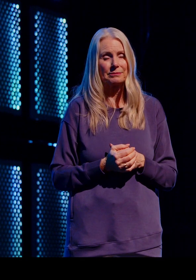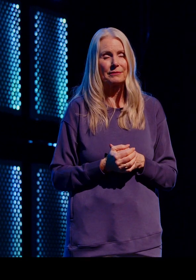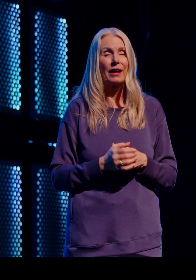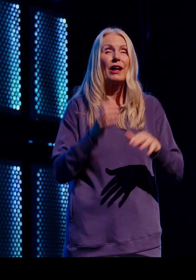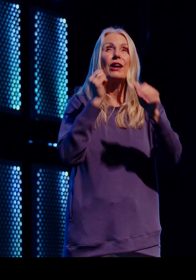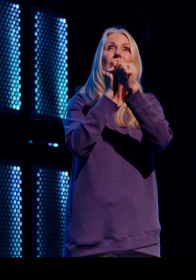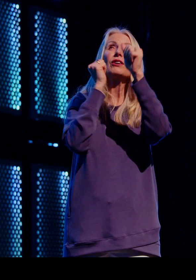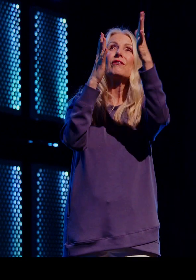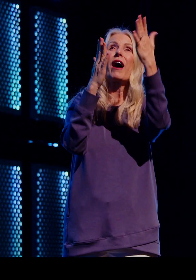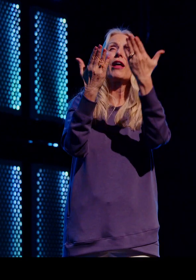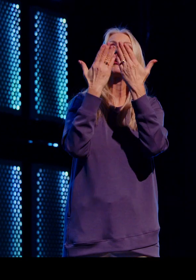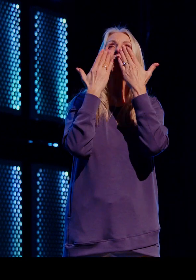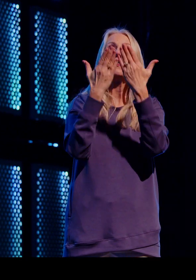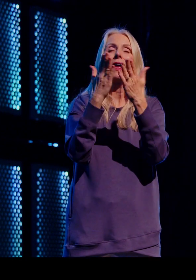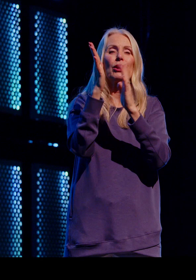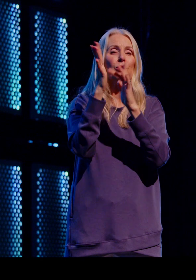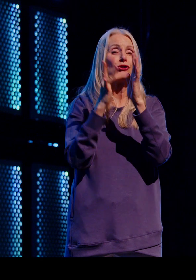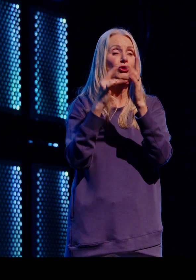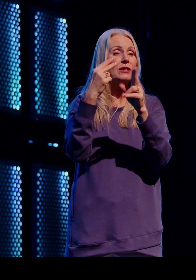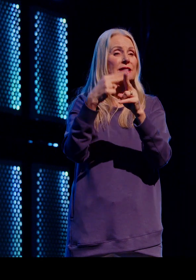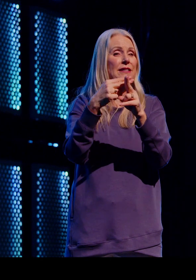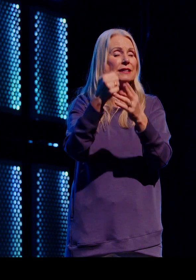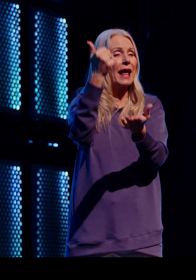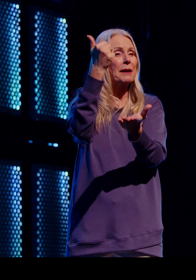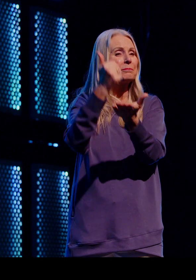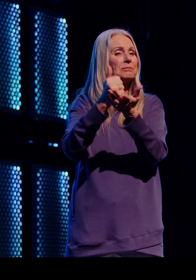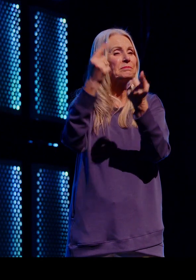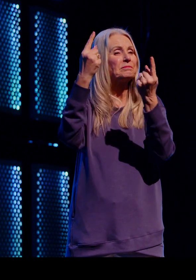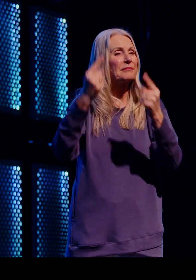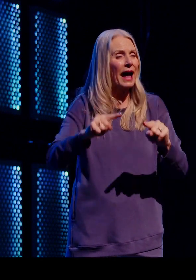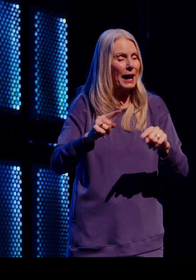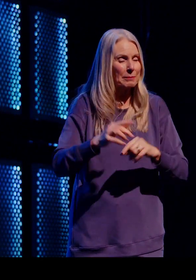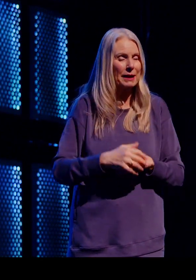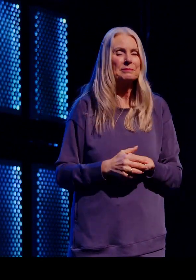Father, we thank you in Jesus' name. Amen.